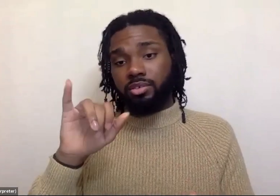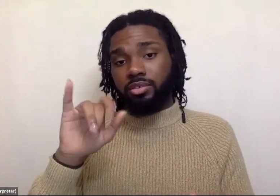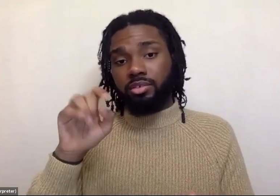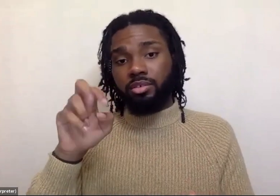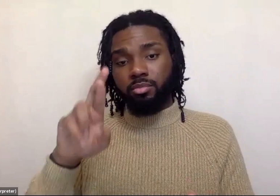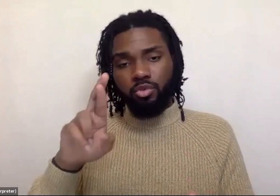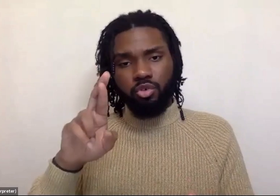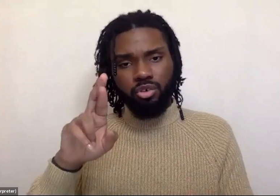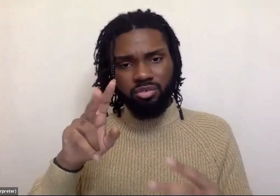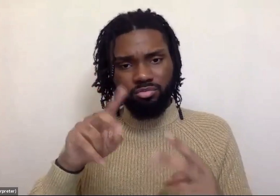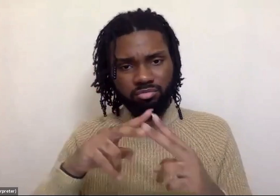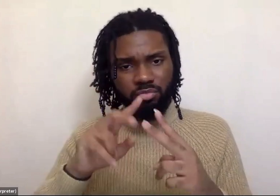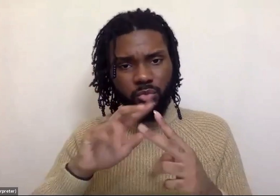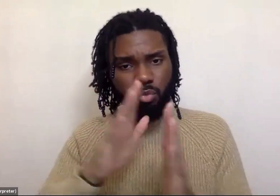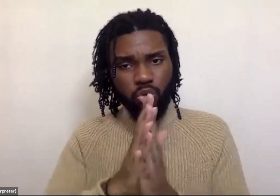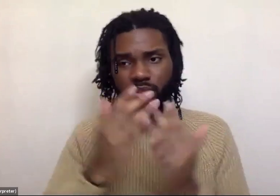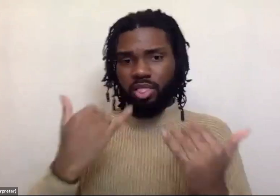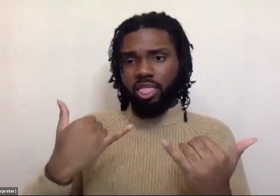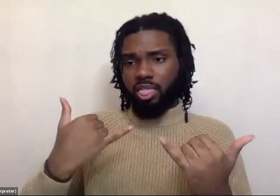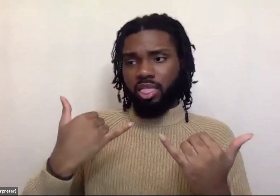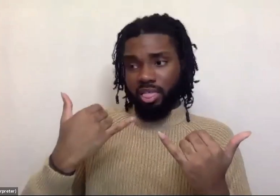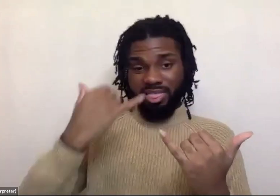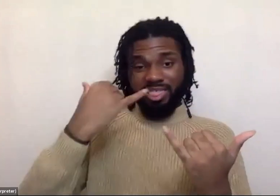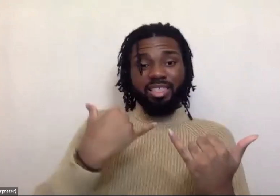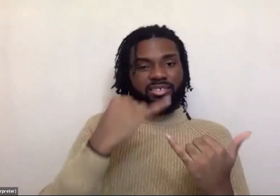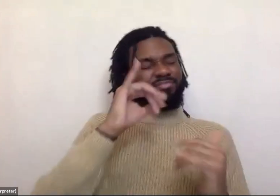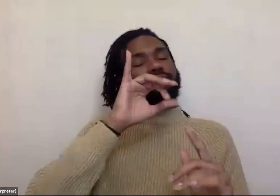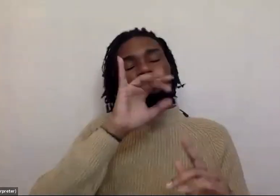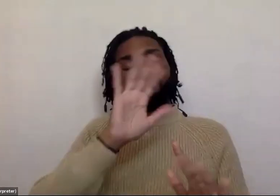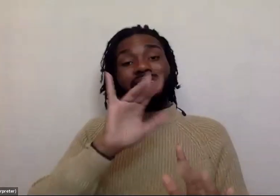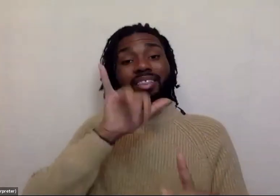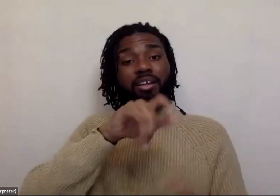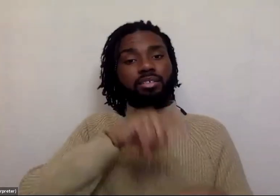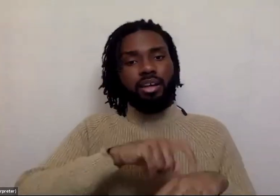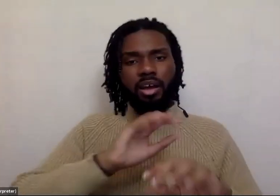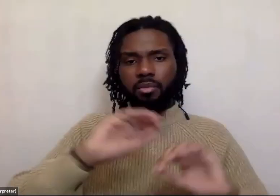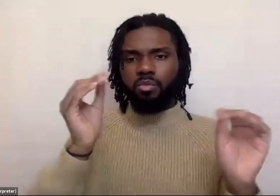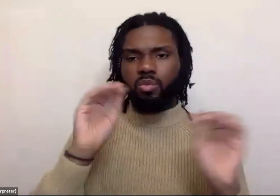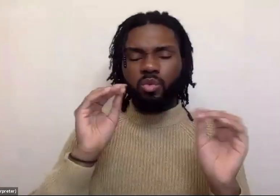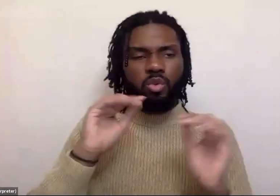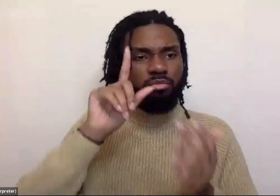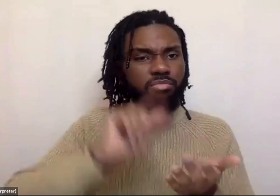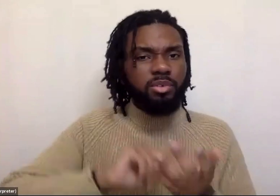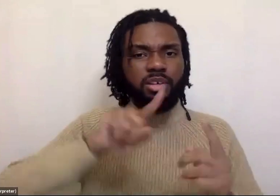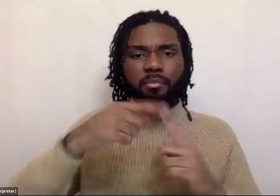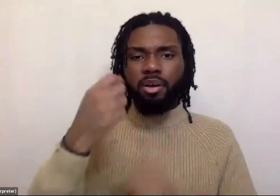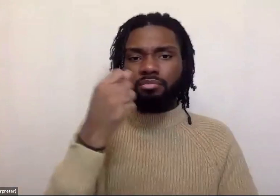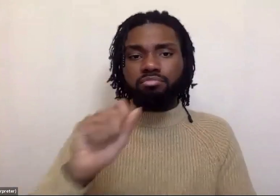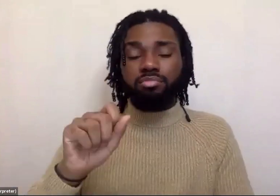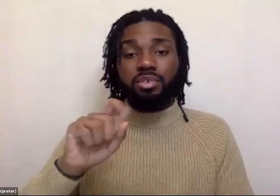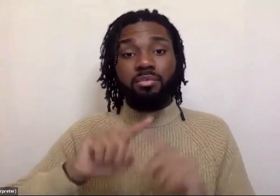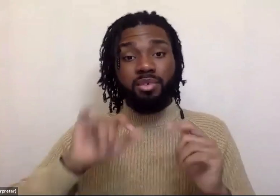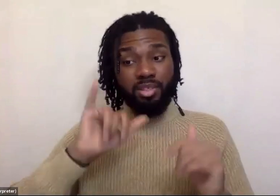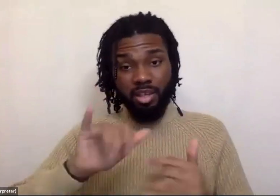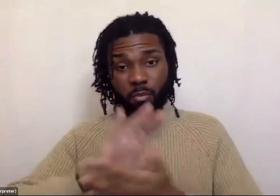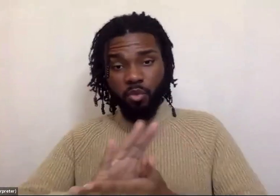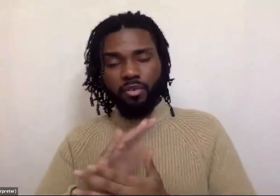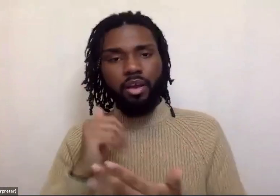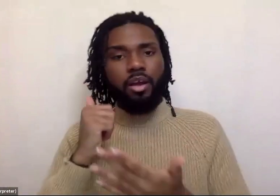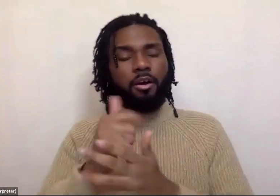any local movement history at that point. So what EYES does is it opens it up. It shows it's people just like you who made